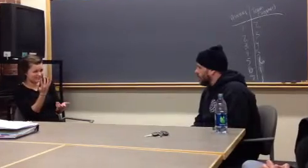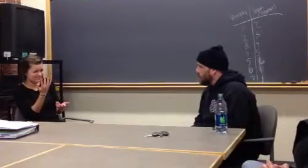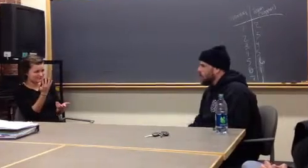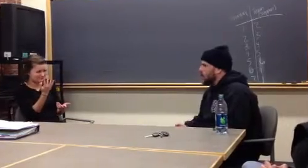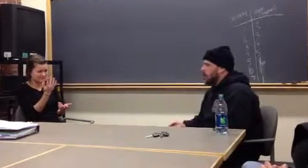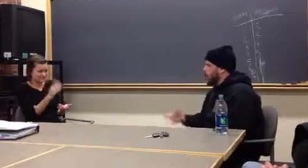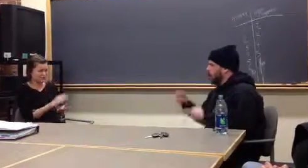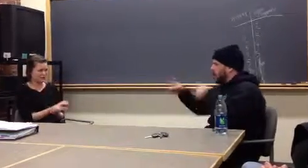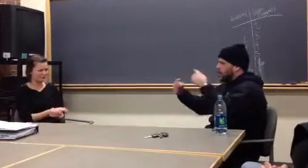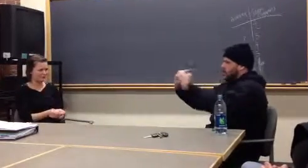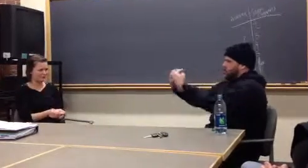right? No.